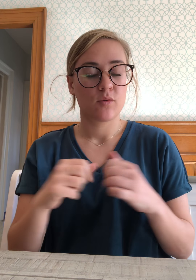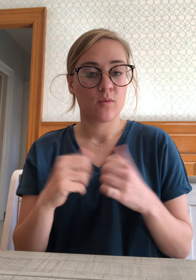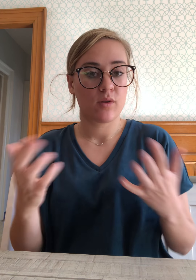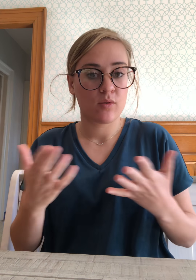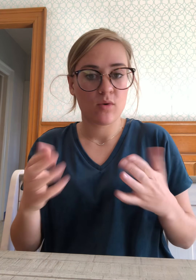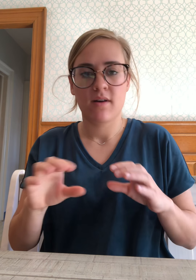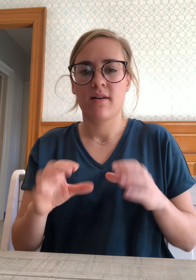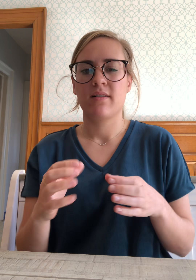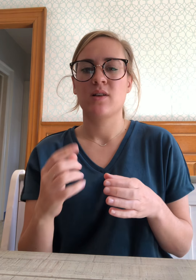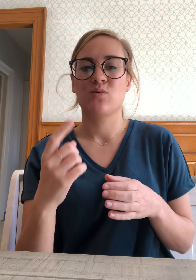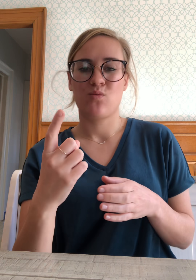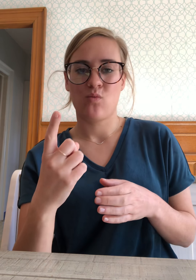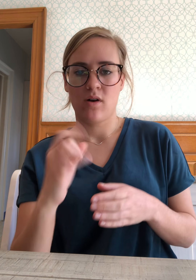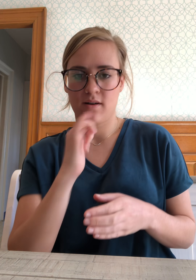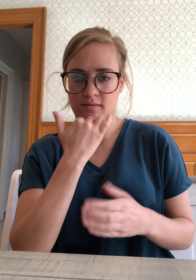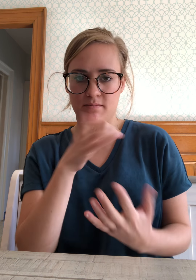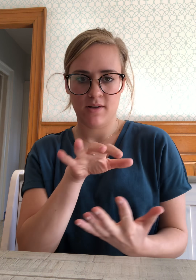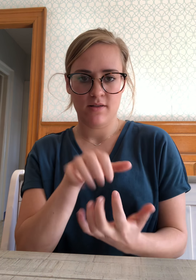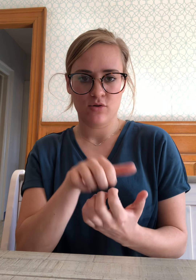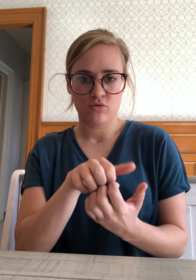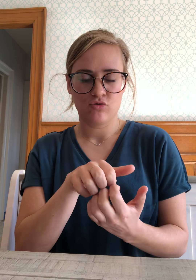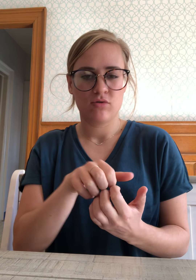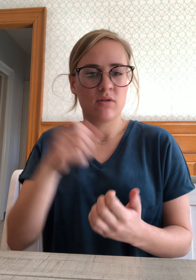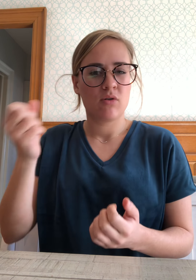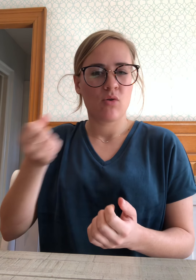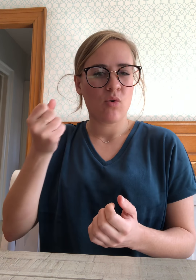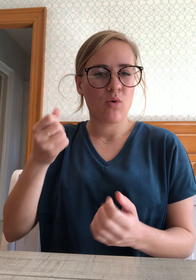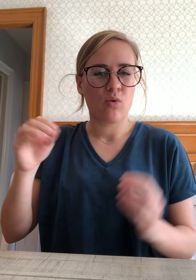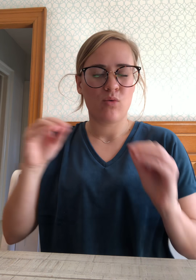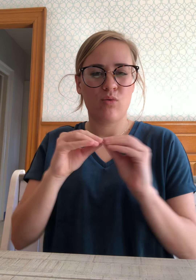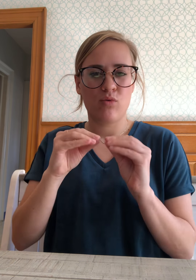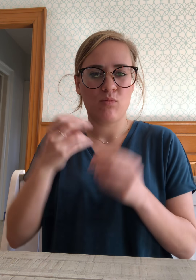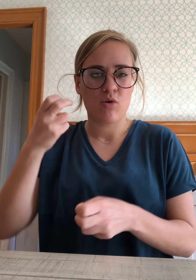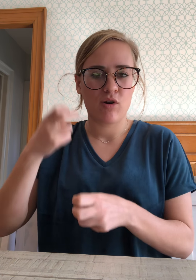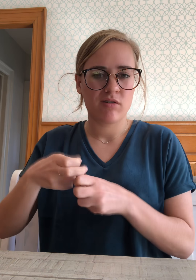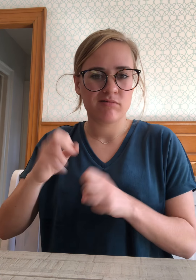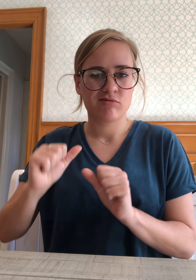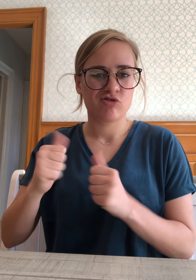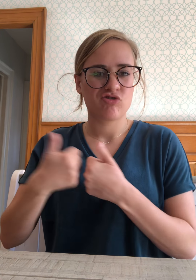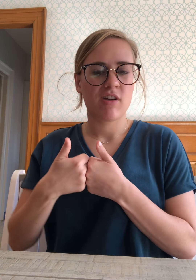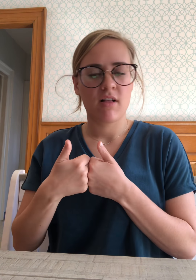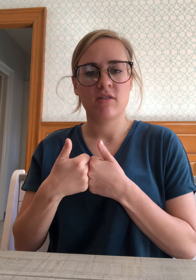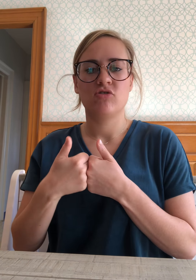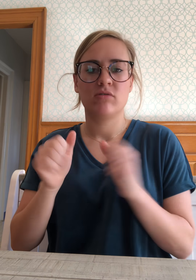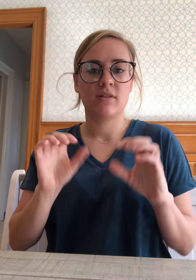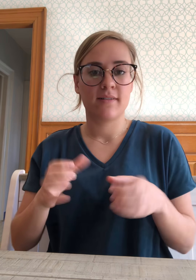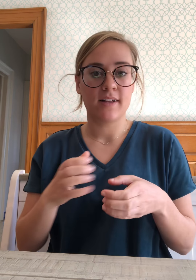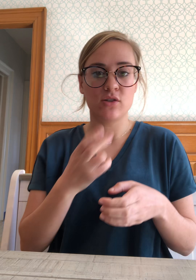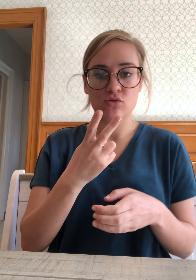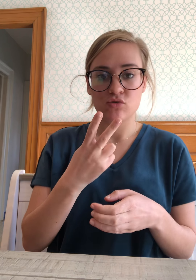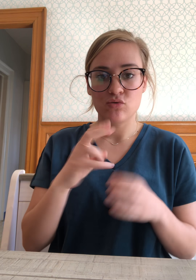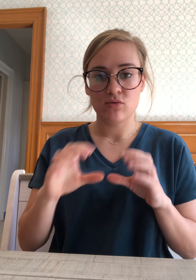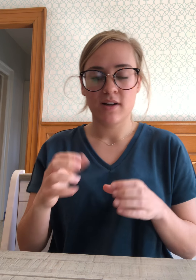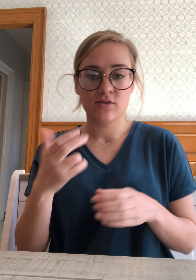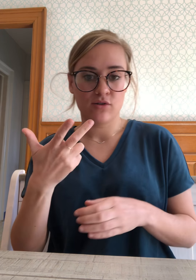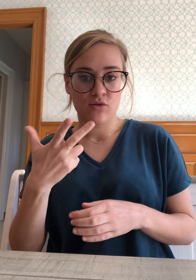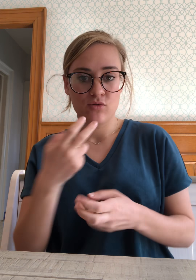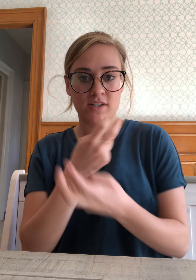malocclusions. You might want to save the more difficult class 2 and class 3 skeletal discrepancies